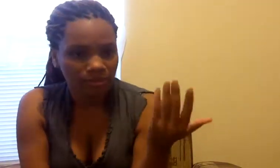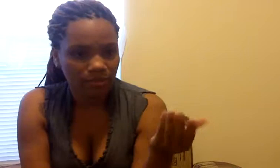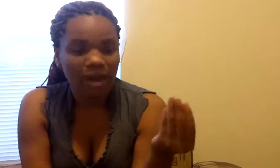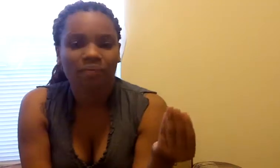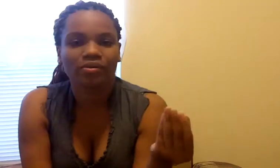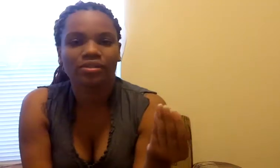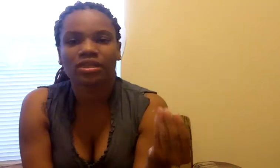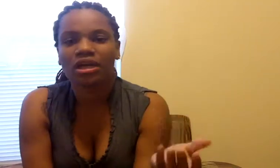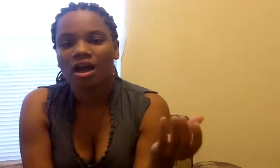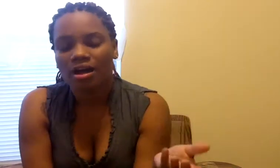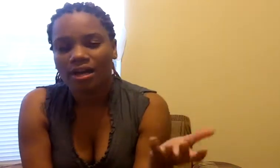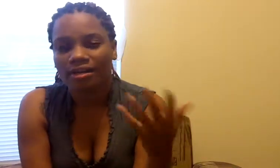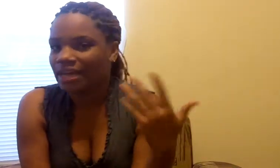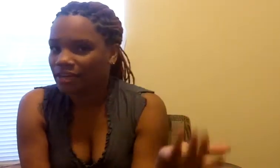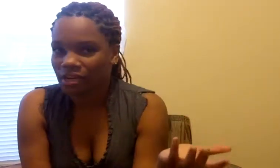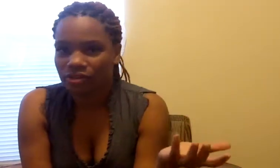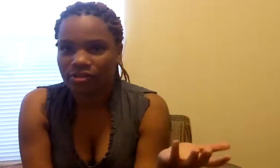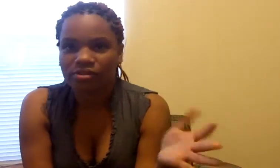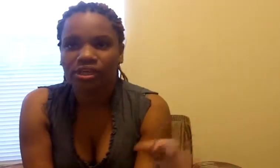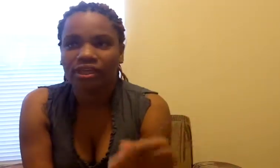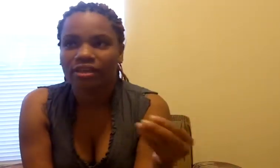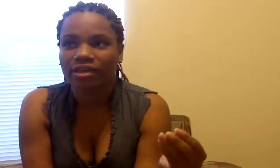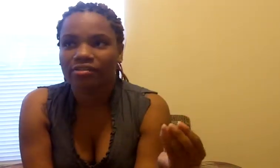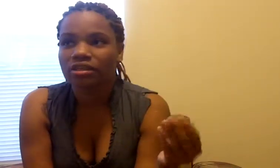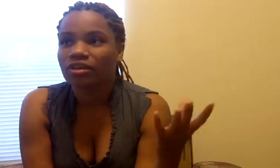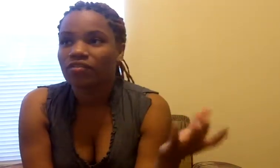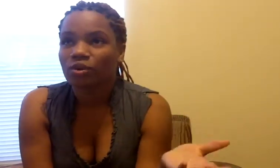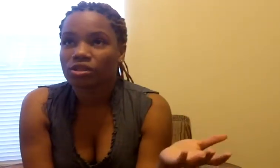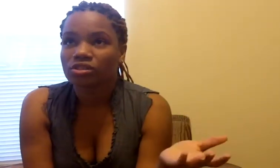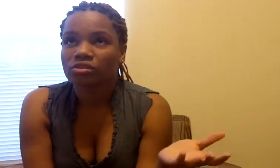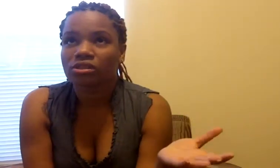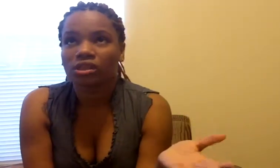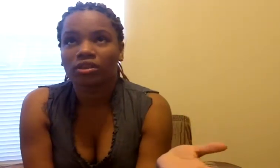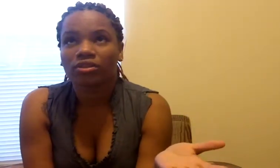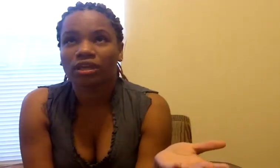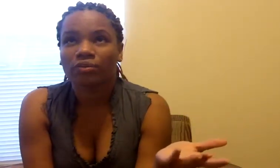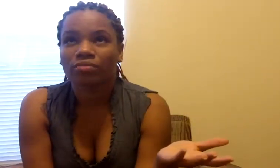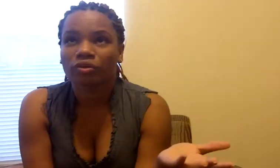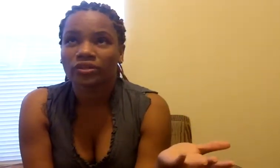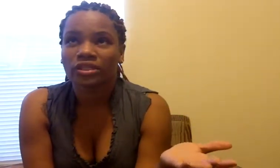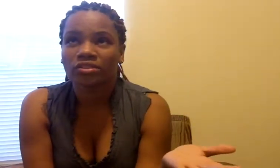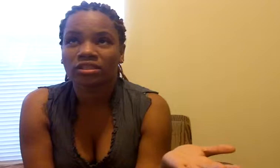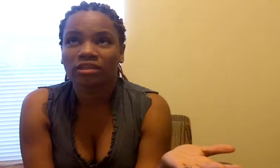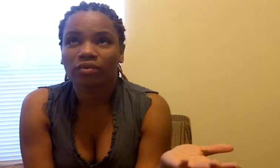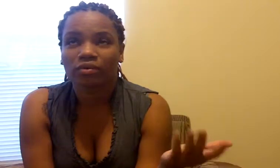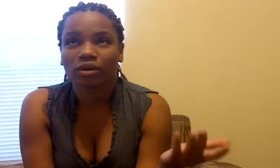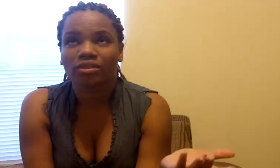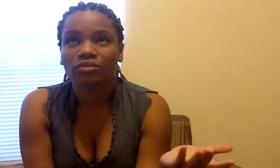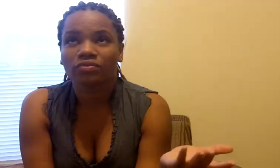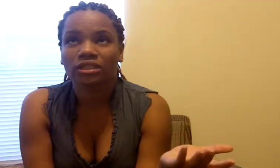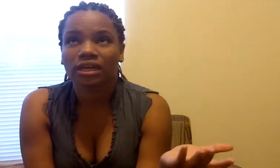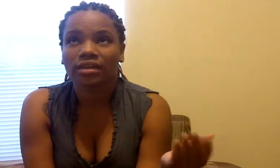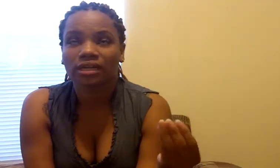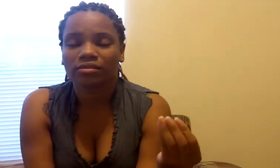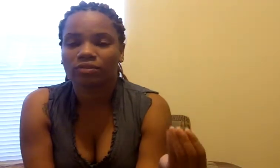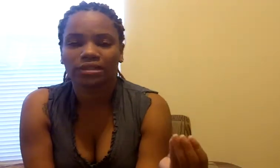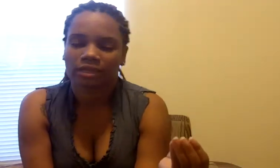the PowerPoints and any other notes or anything else for the students. Another thing with movies, teachers tend to watch movies a lot, like especially in